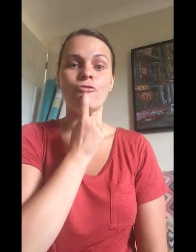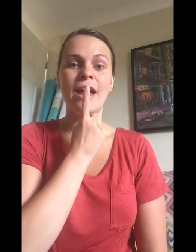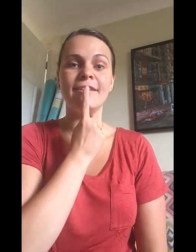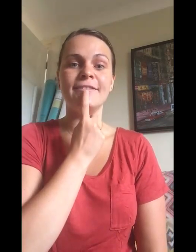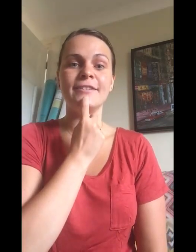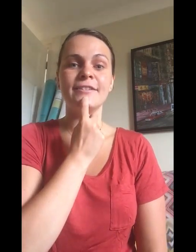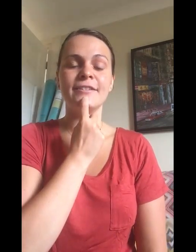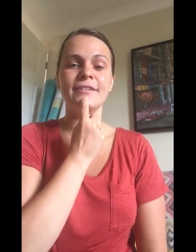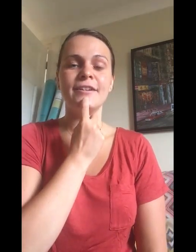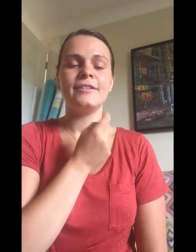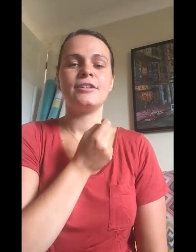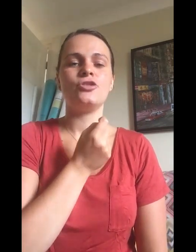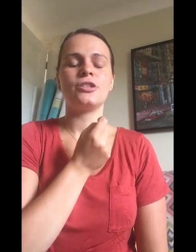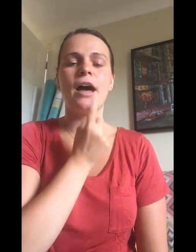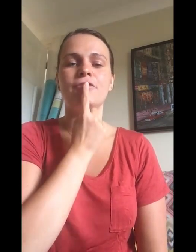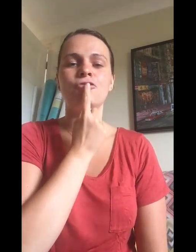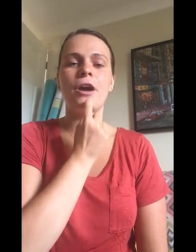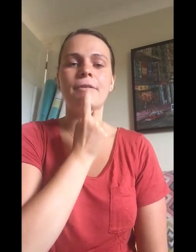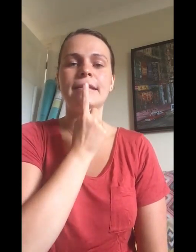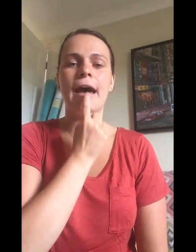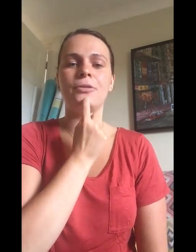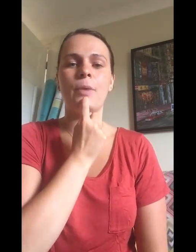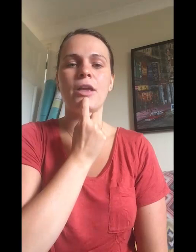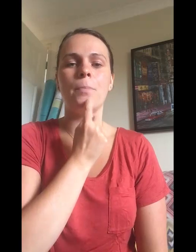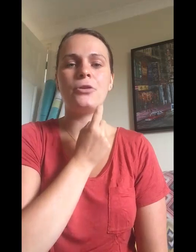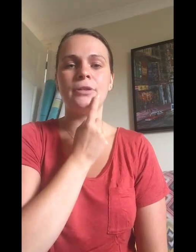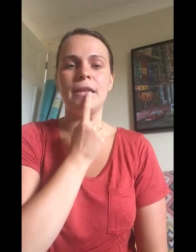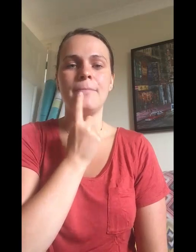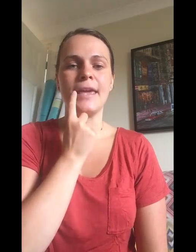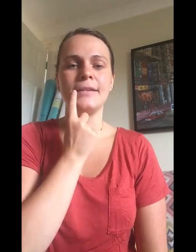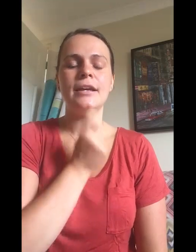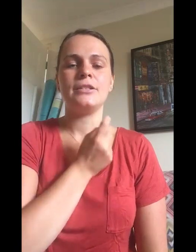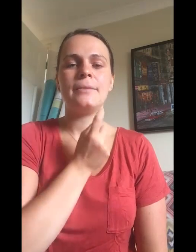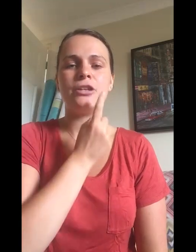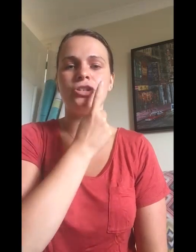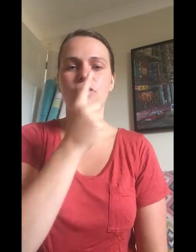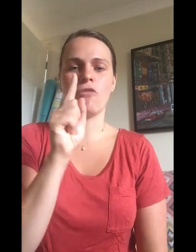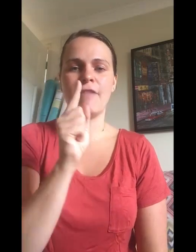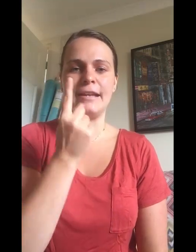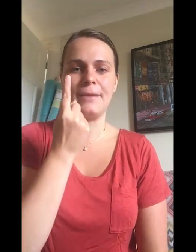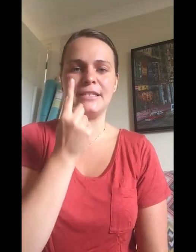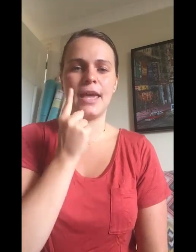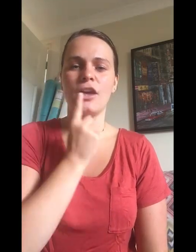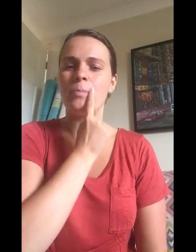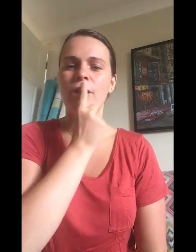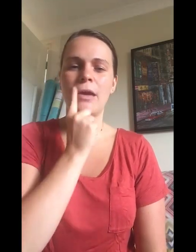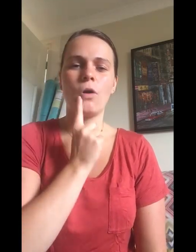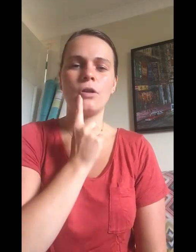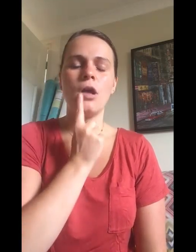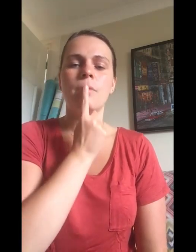red. So you just kind of stroke down where your bottom lip is. So imagine you've got a red lipstick, you put it on, but